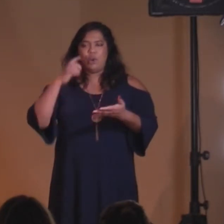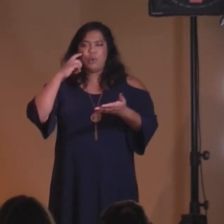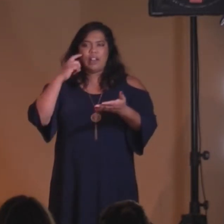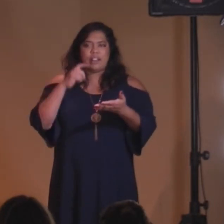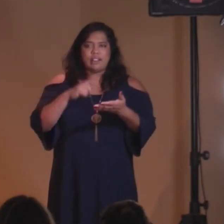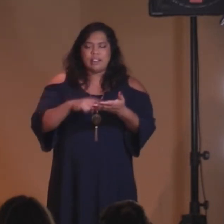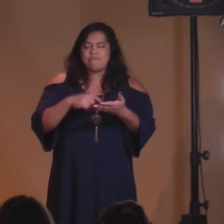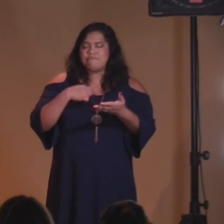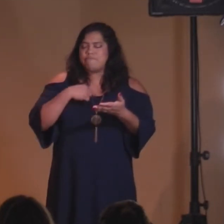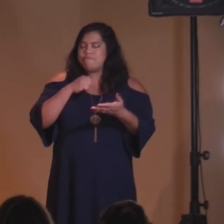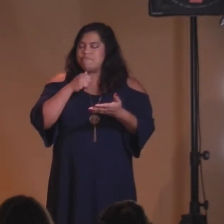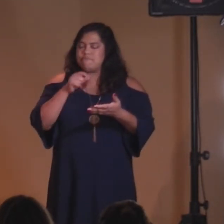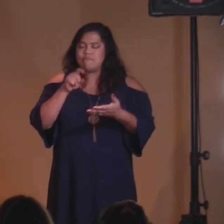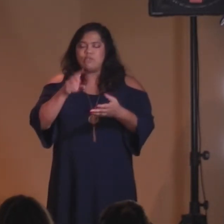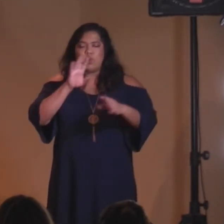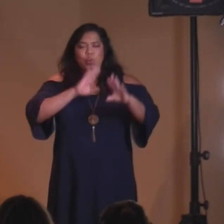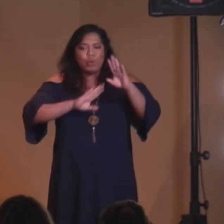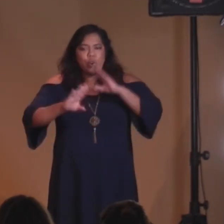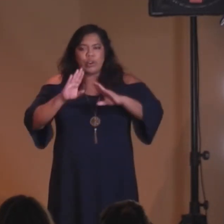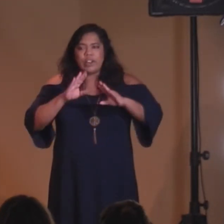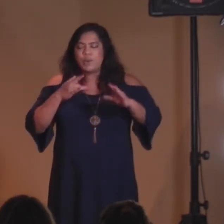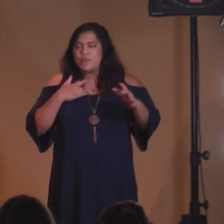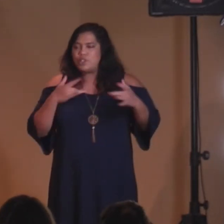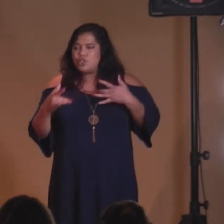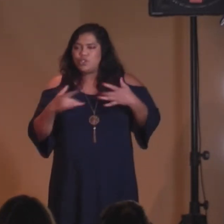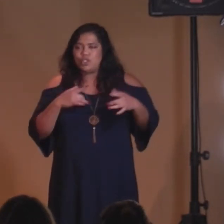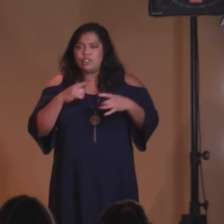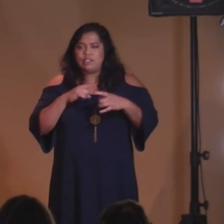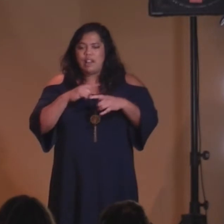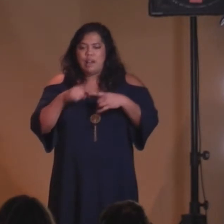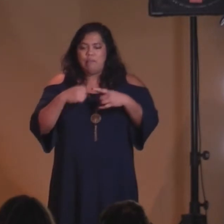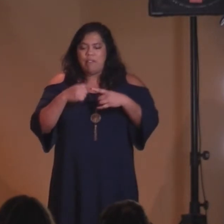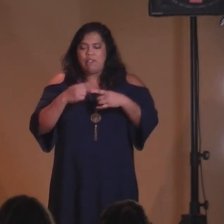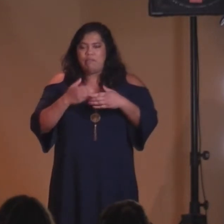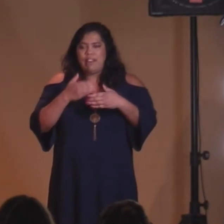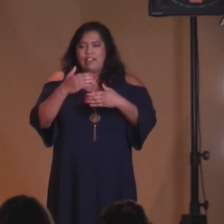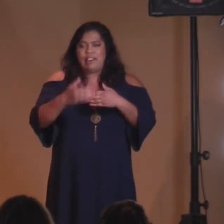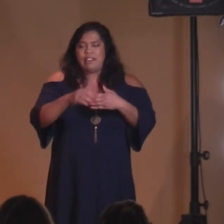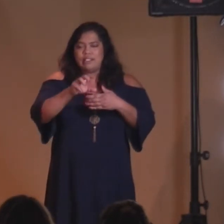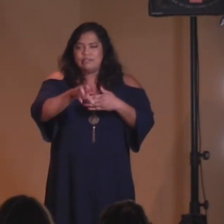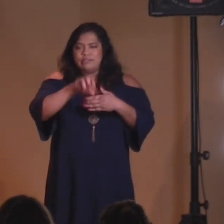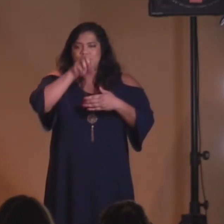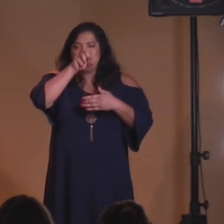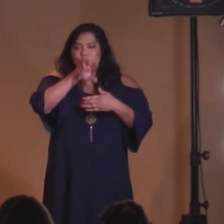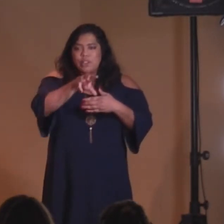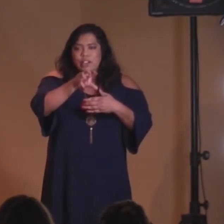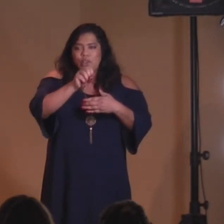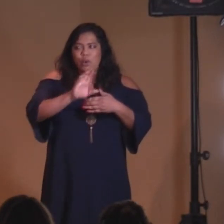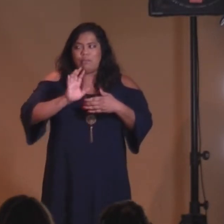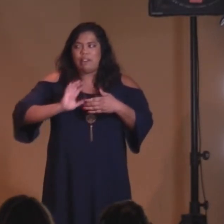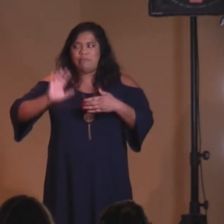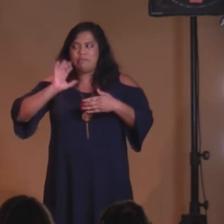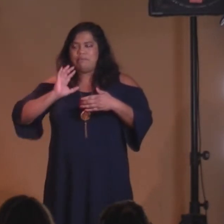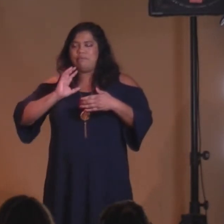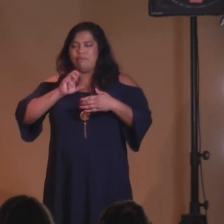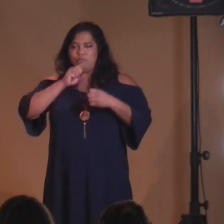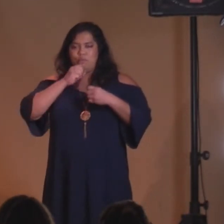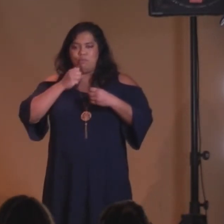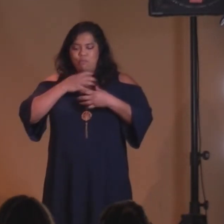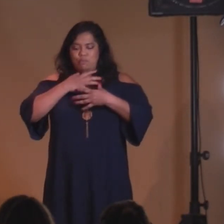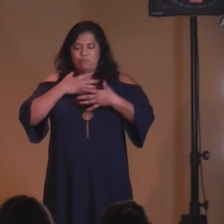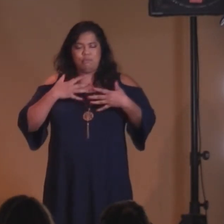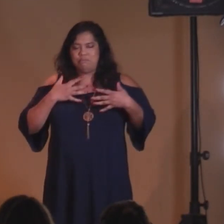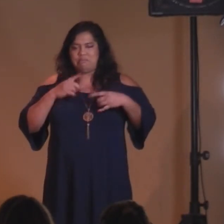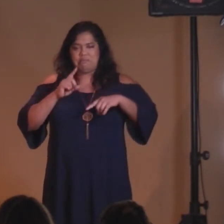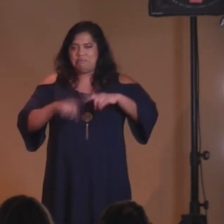not worry or concern myself with the breath that is to come or the breath that I just surrendered, but be in this breath now.